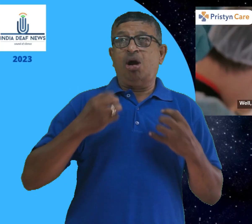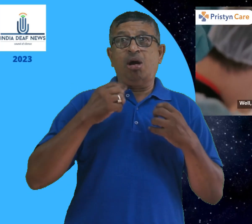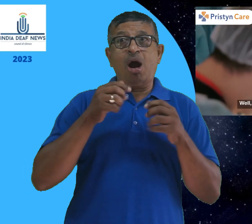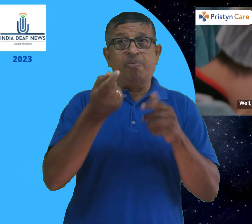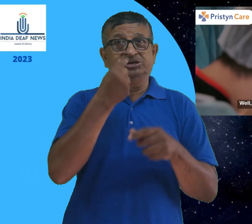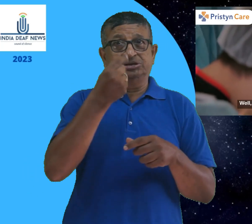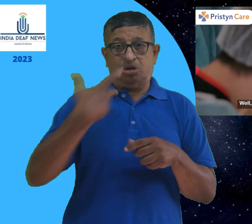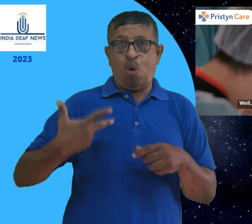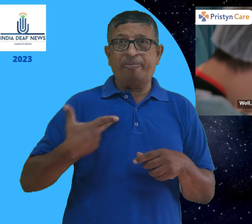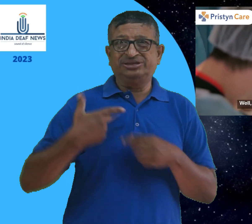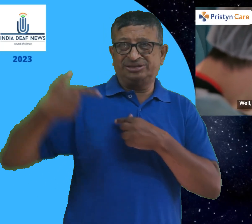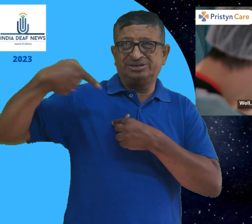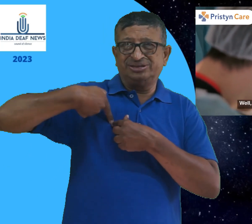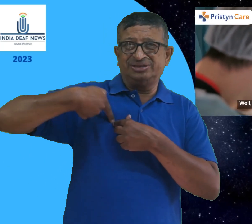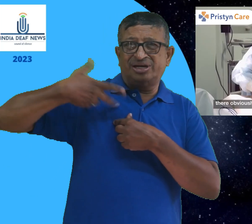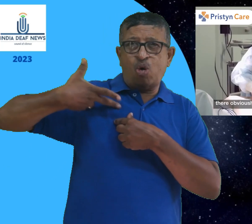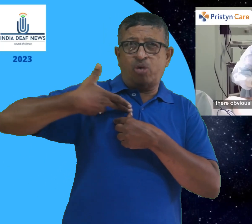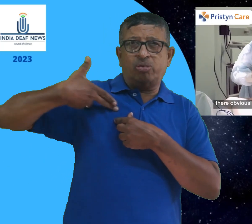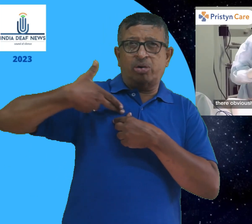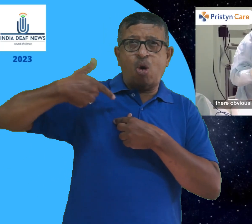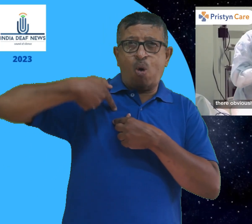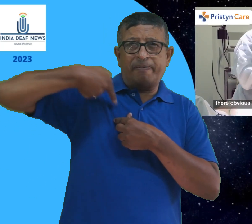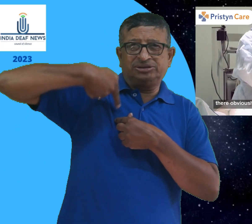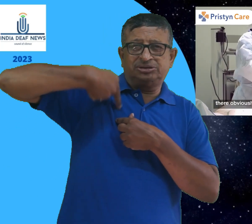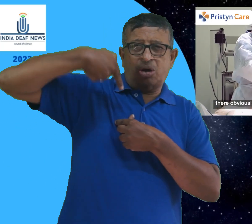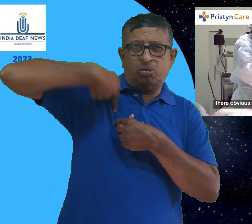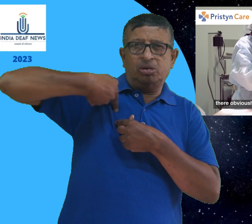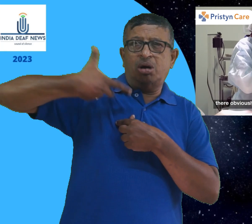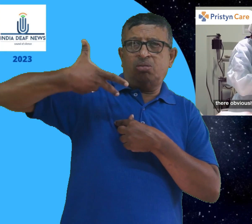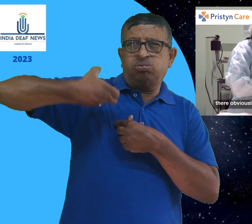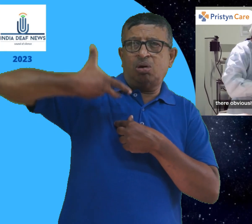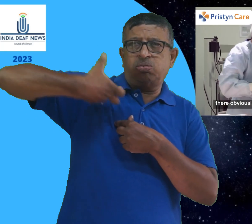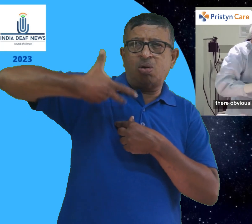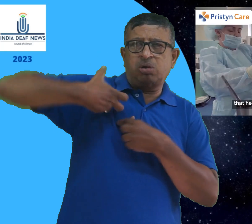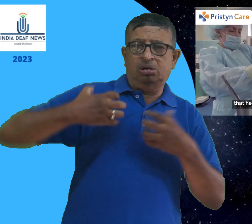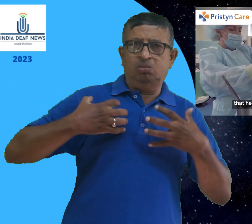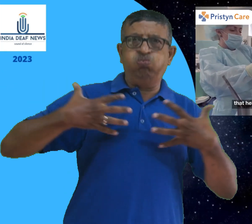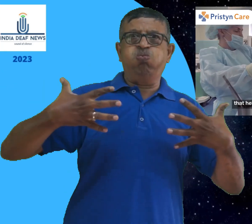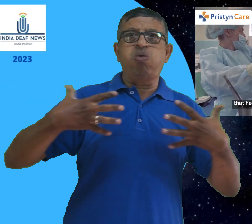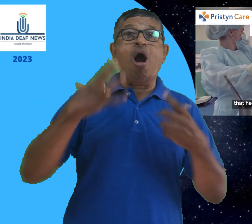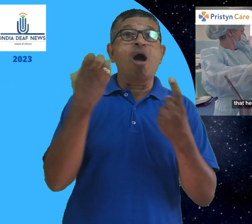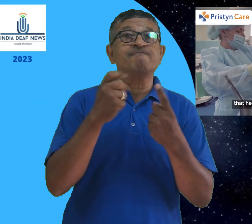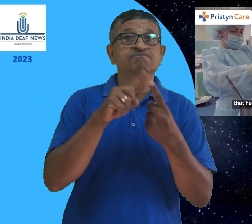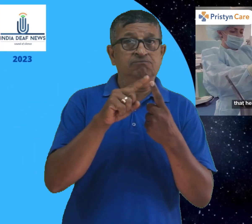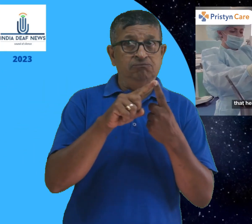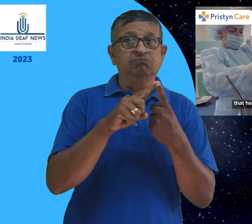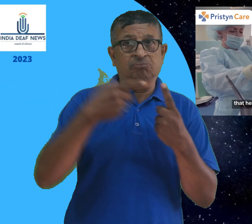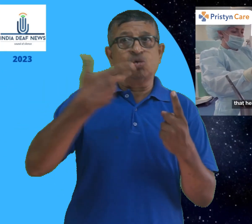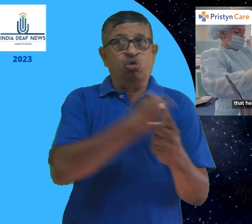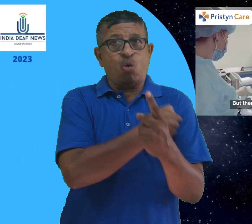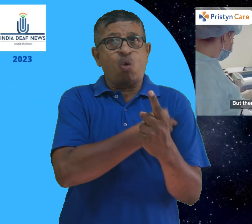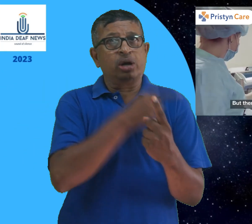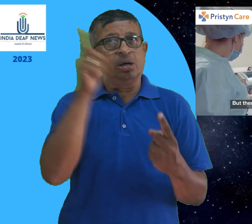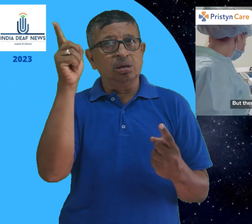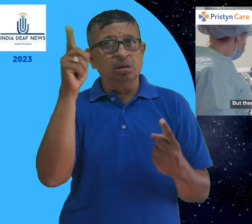the answer is yes. Medically speaking, there obviously is a procedure called breast augmentation that helps you increase your breast size